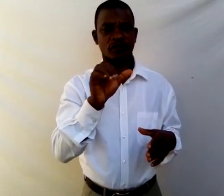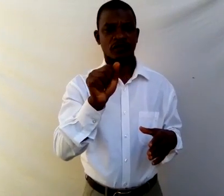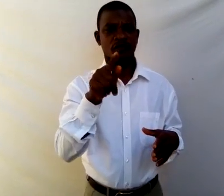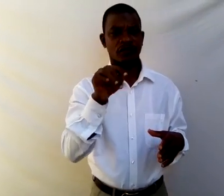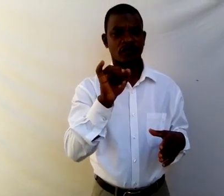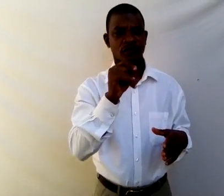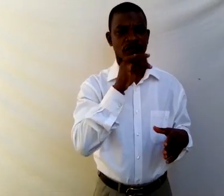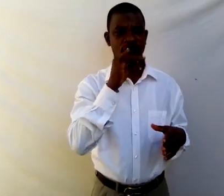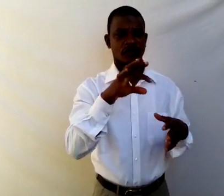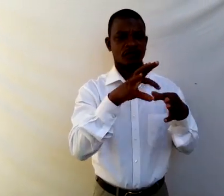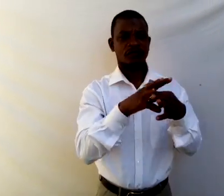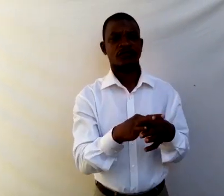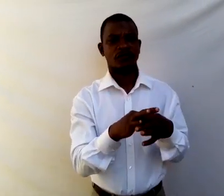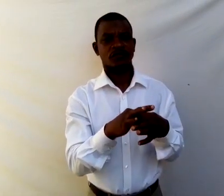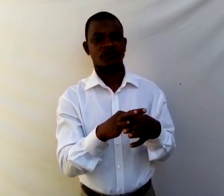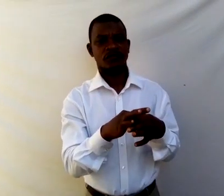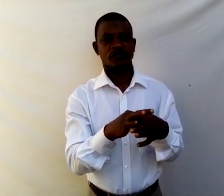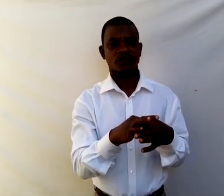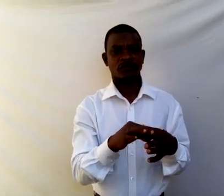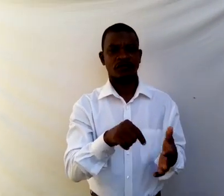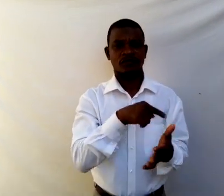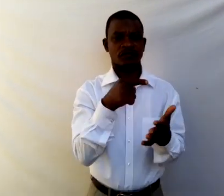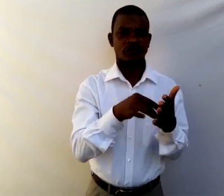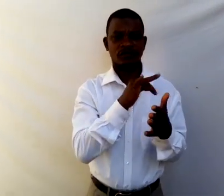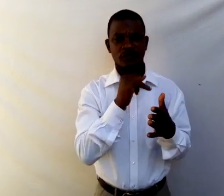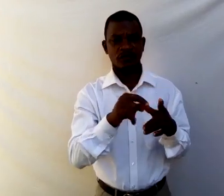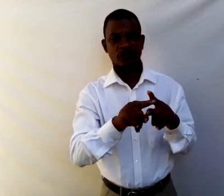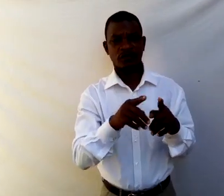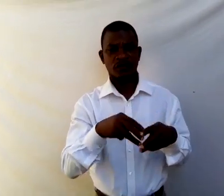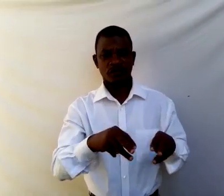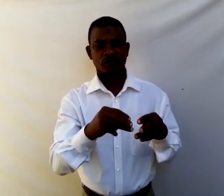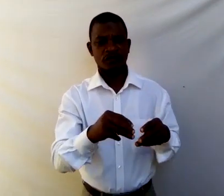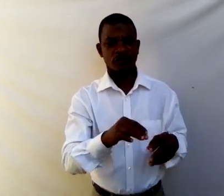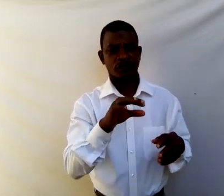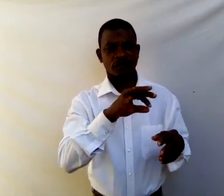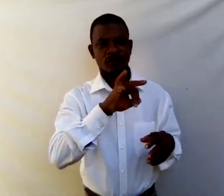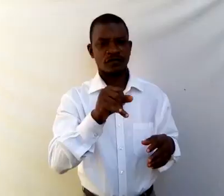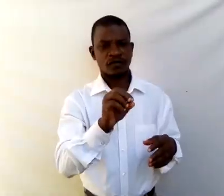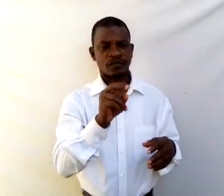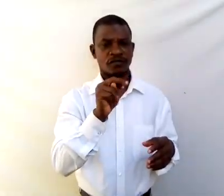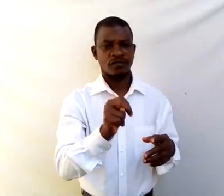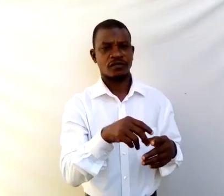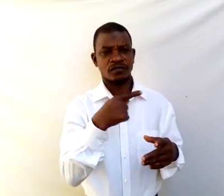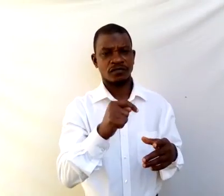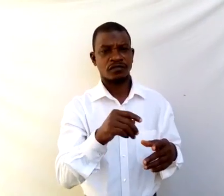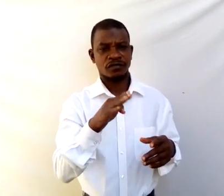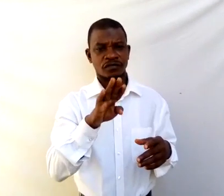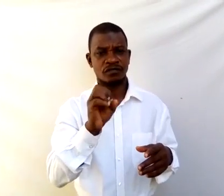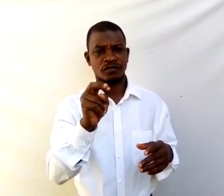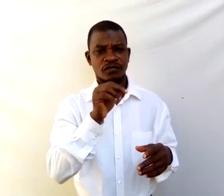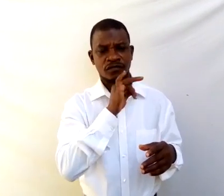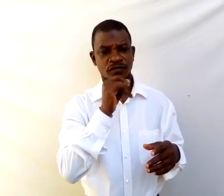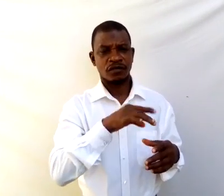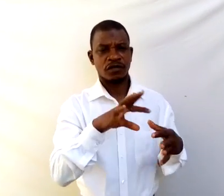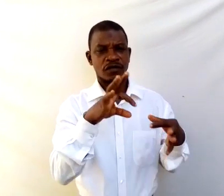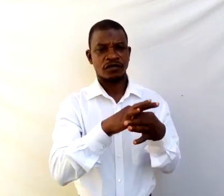Cartilaginous joints. These are slightly movable joints. The bones involved are joined together with